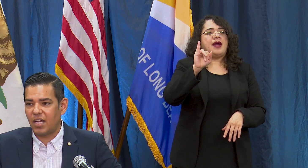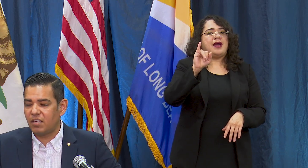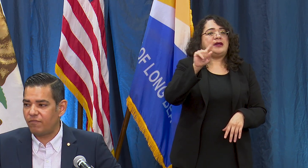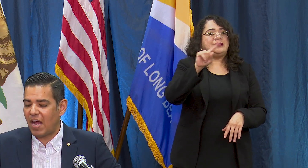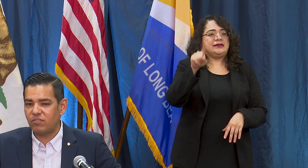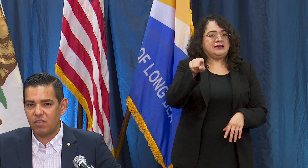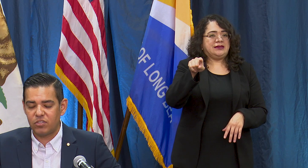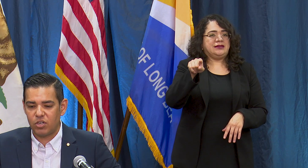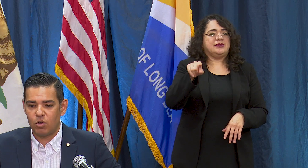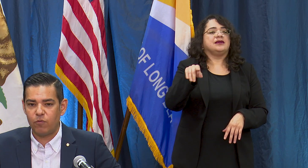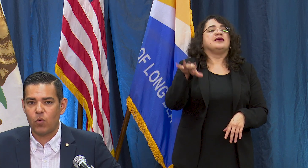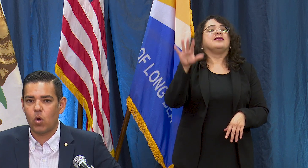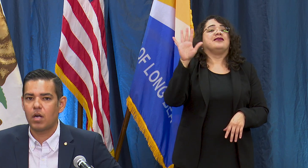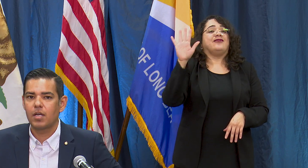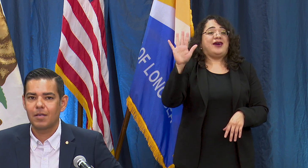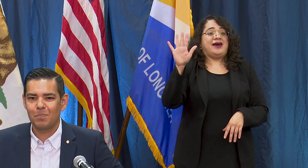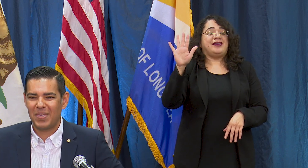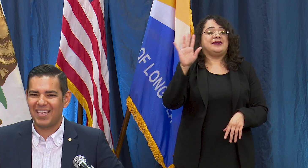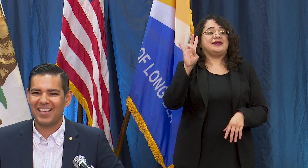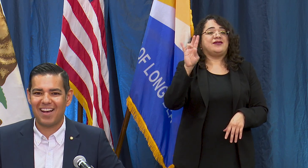570-4BIZ line,